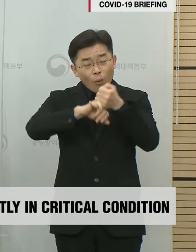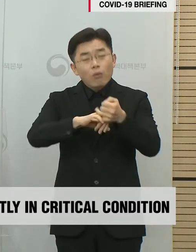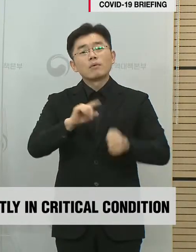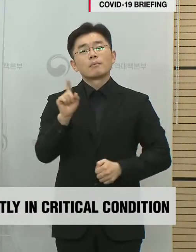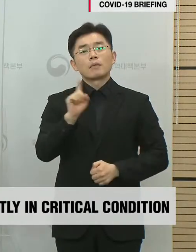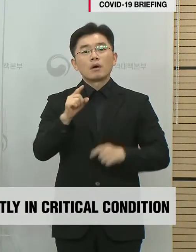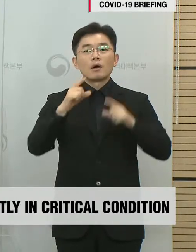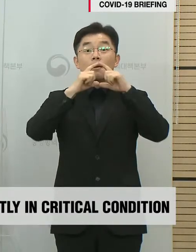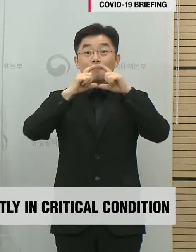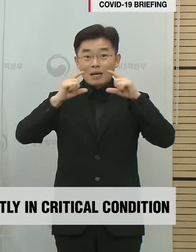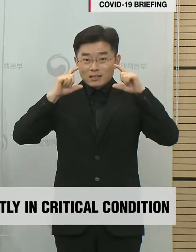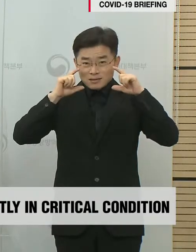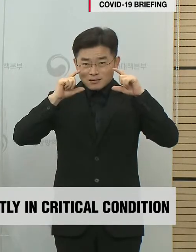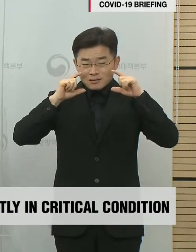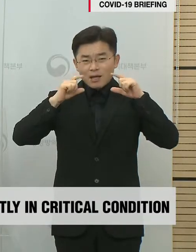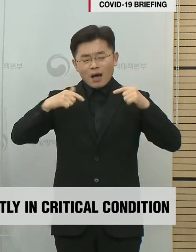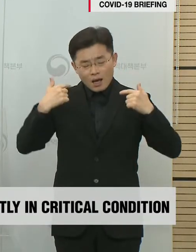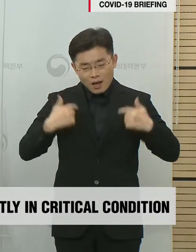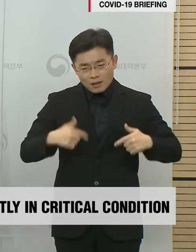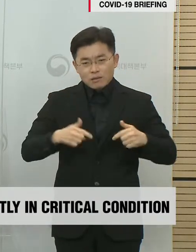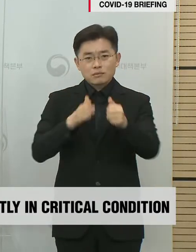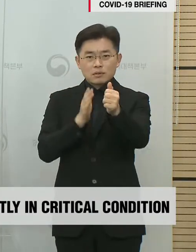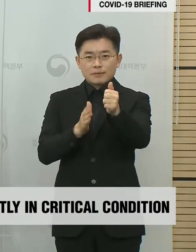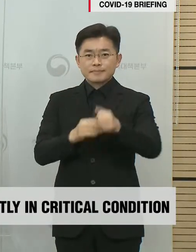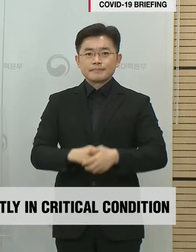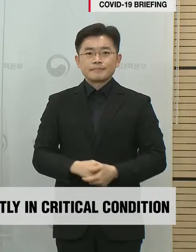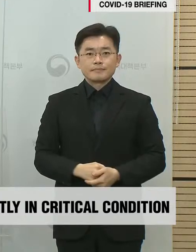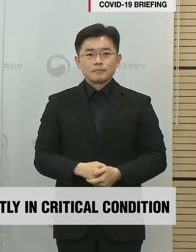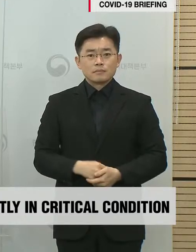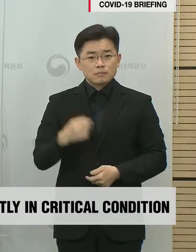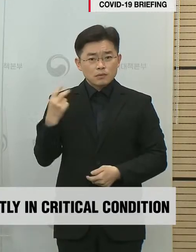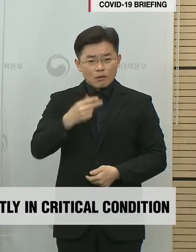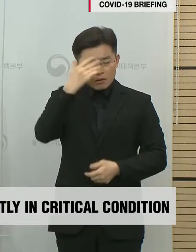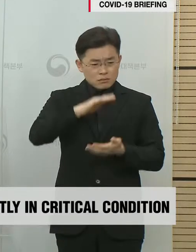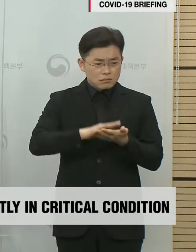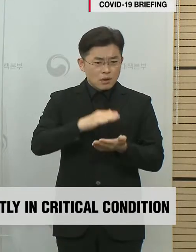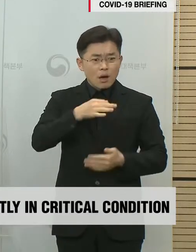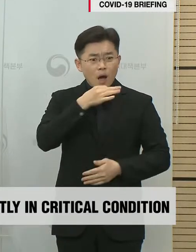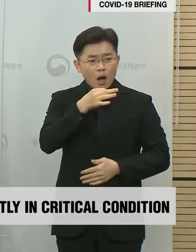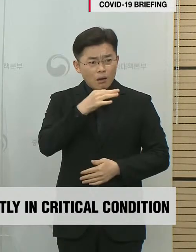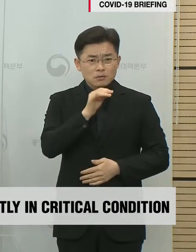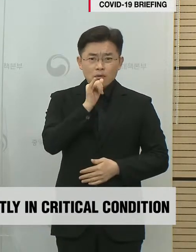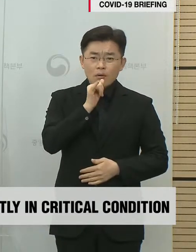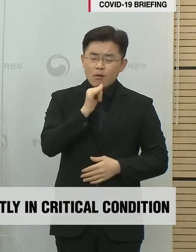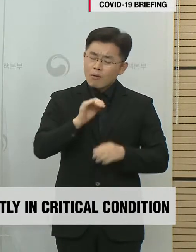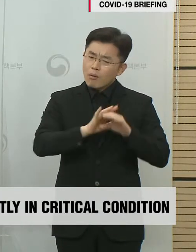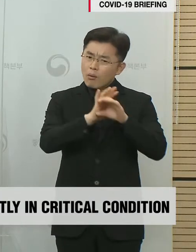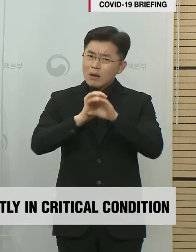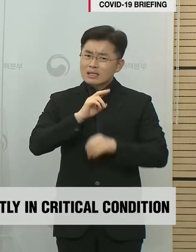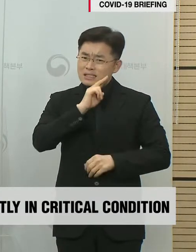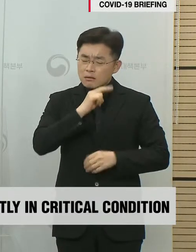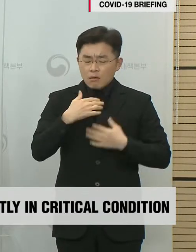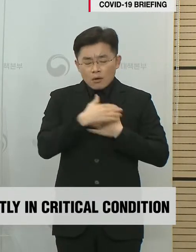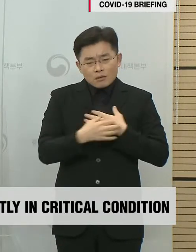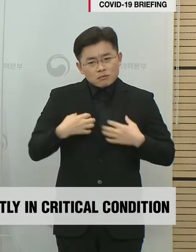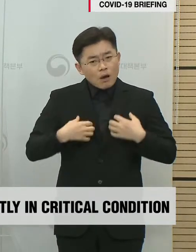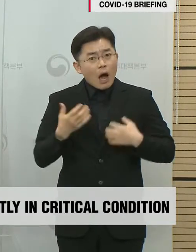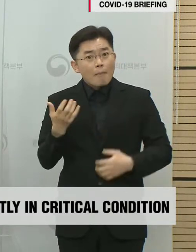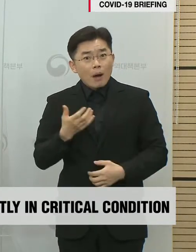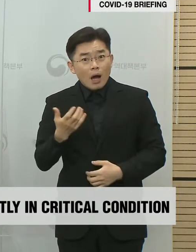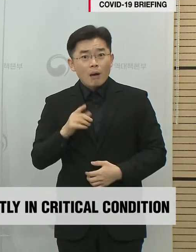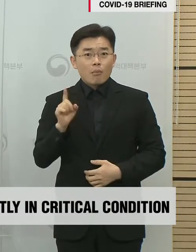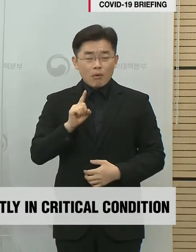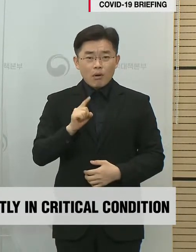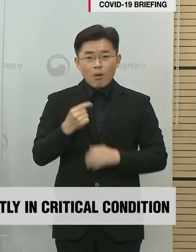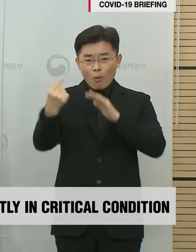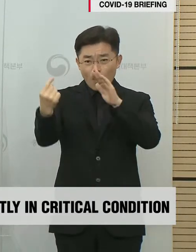if you step outside, please wear face masks at all times. And if you have fever or respiratory symptoms, and